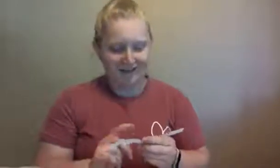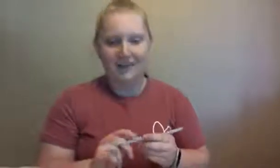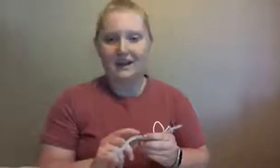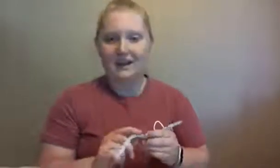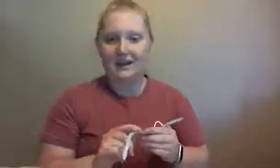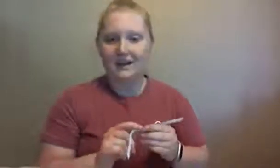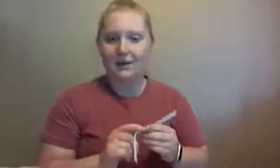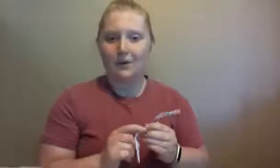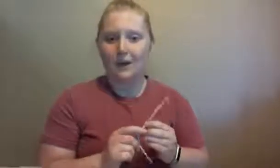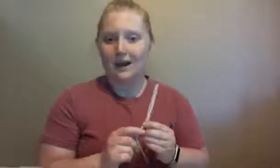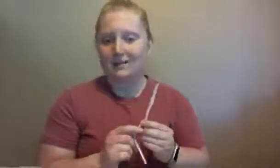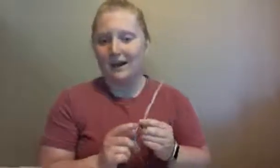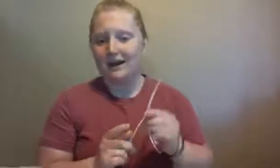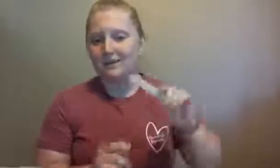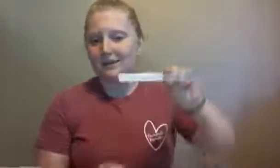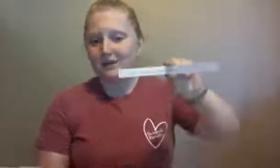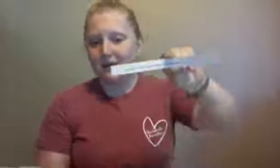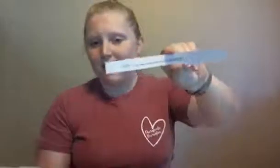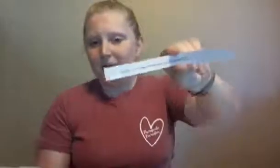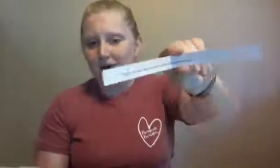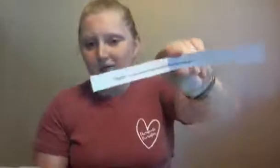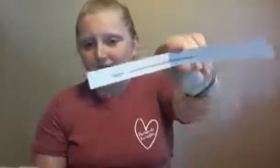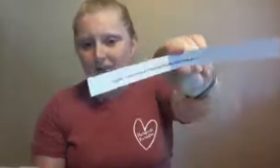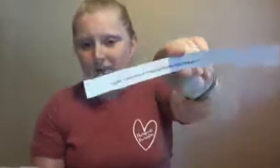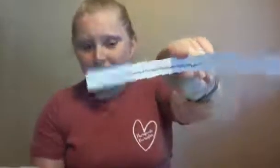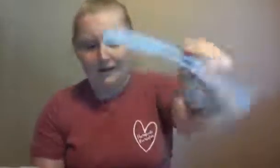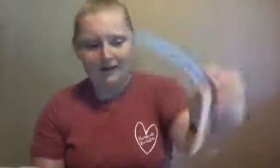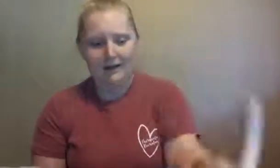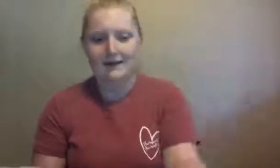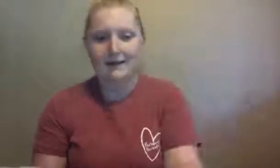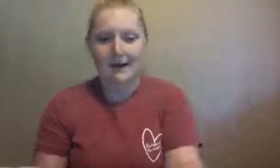the heat. What am I? So that one was a reptile because I said it.